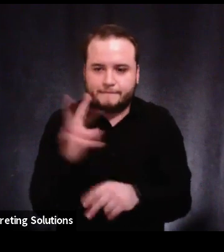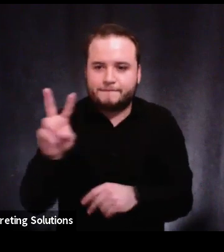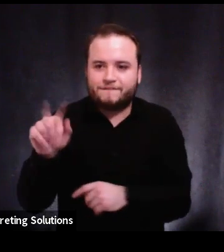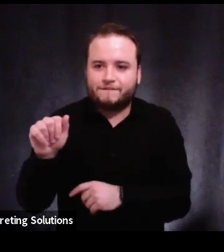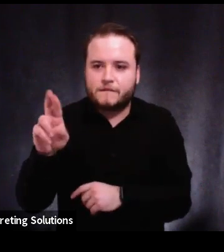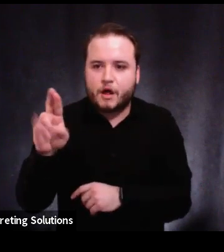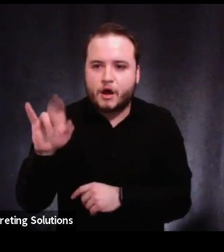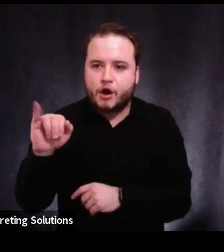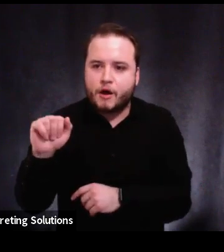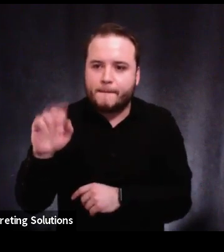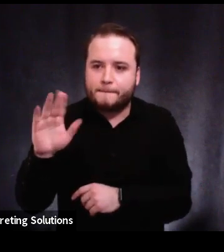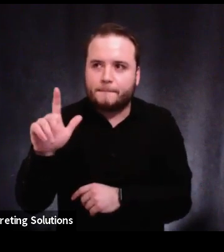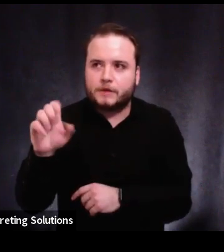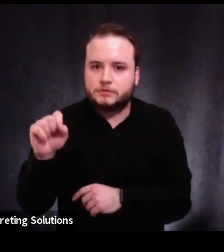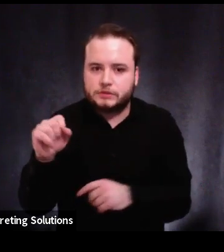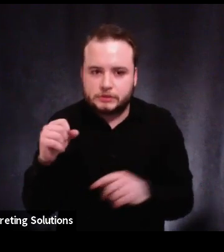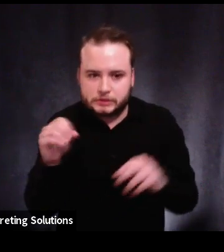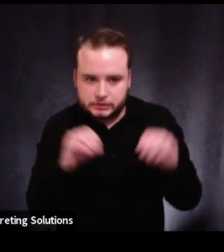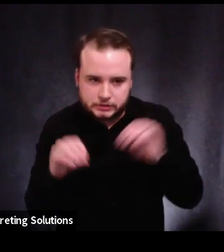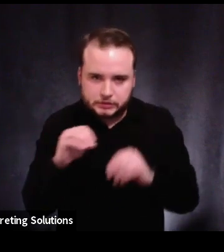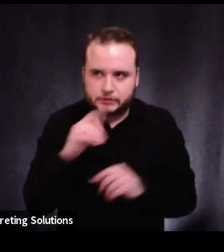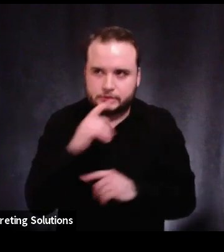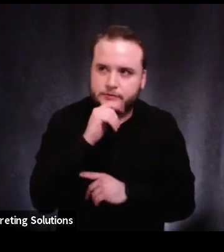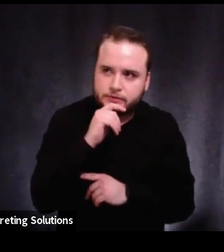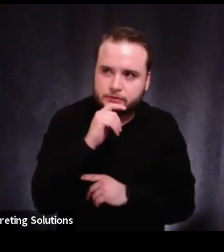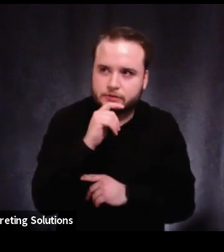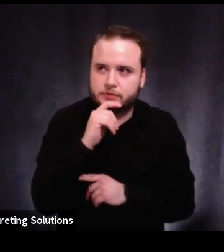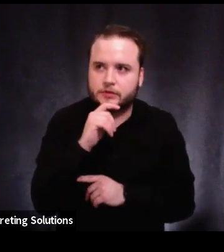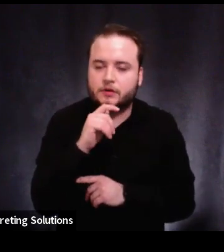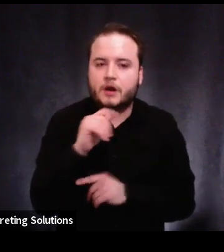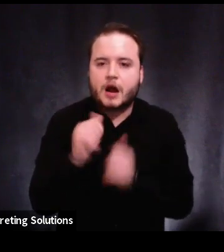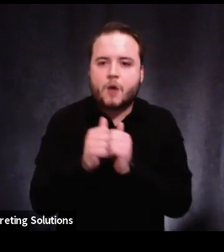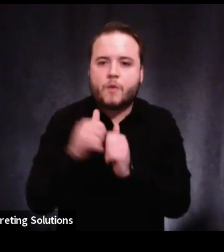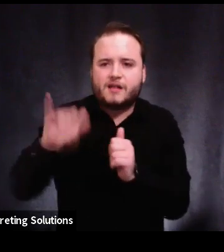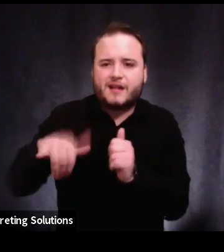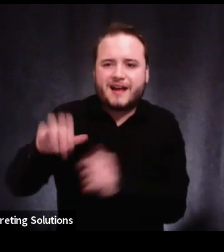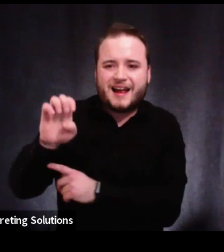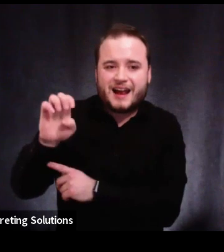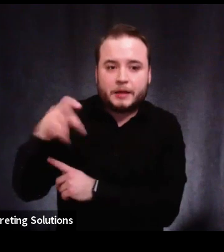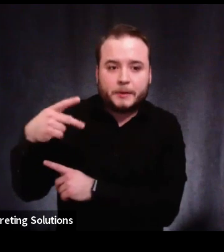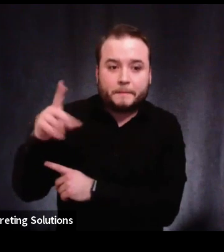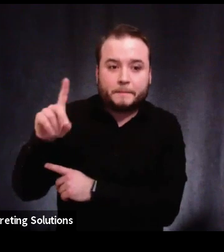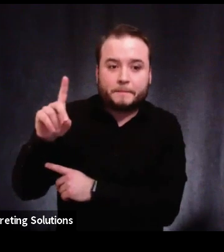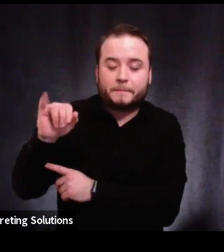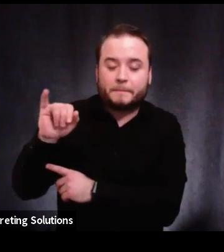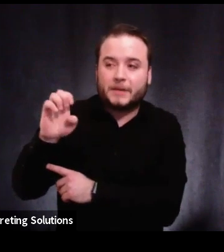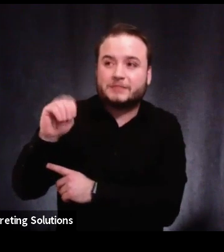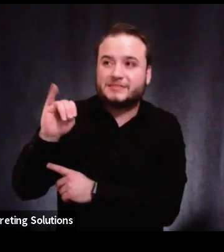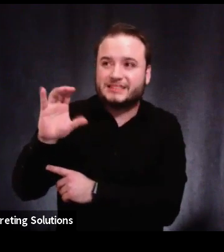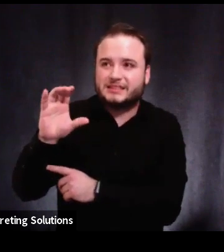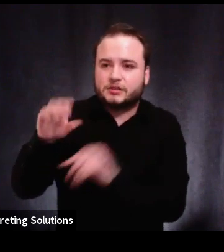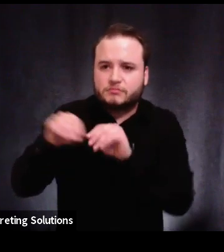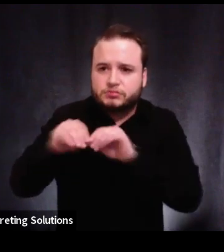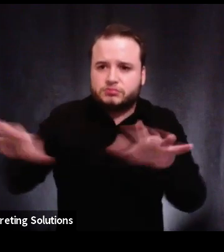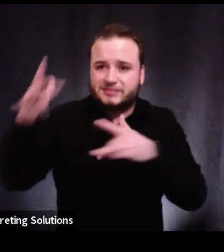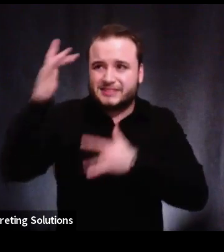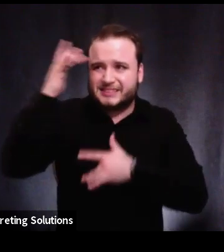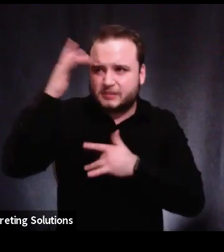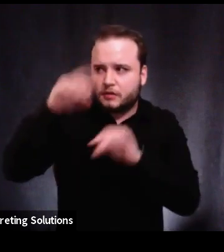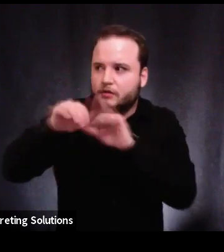how the epidemic seems to be unfolding among different parts of the population. So I just again want to